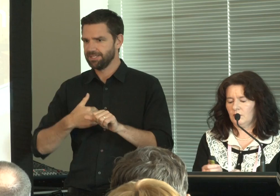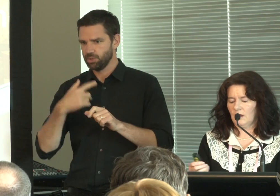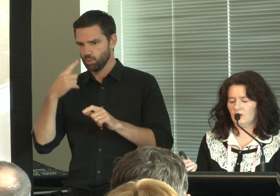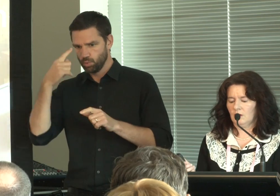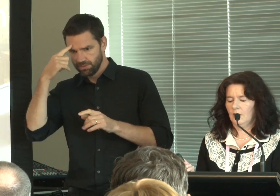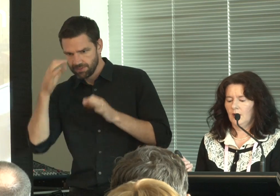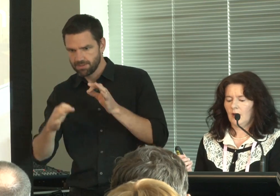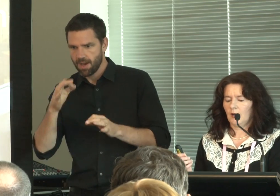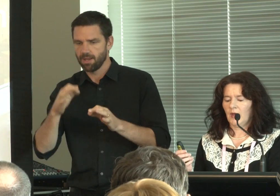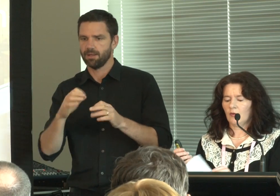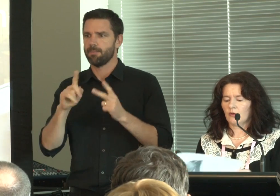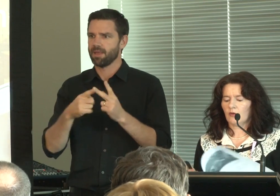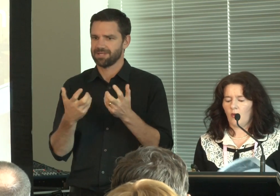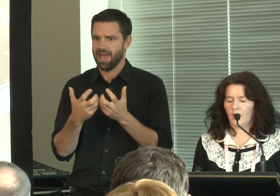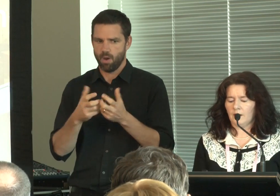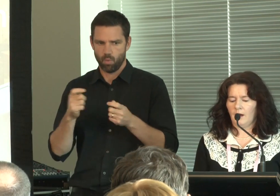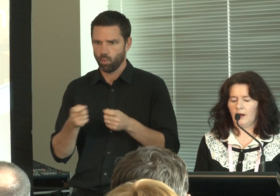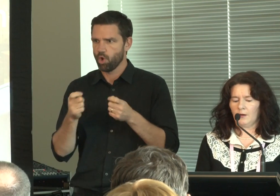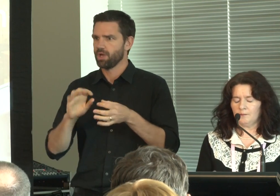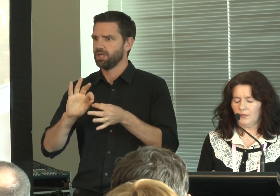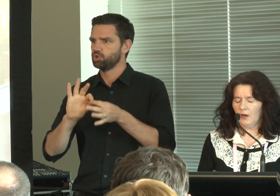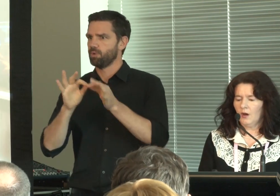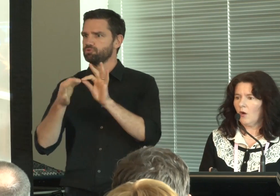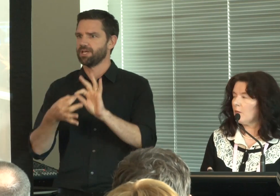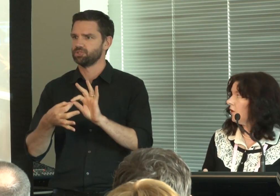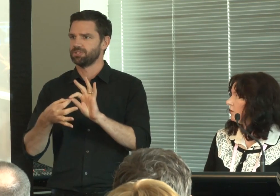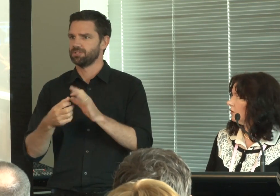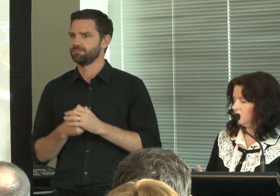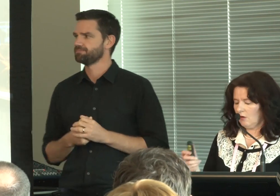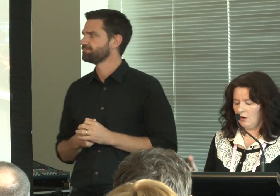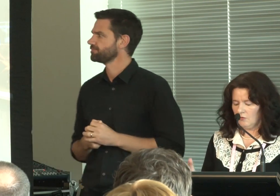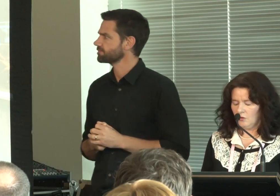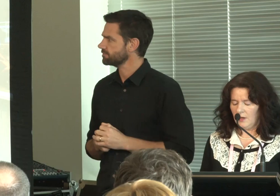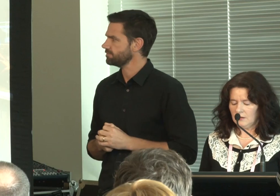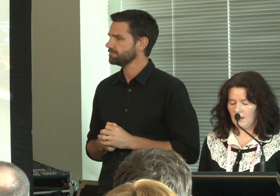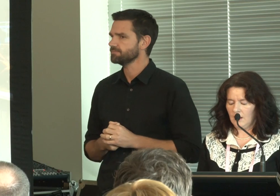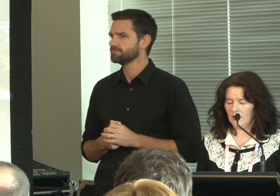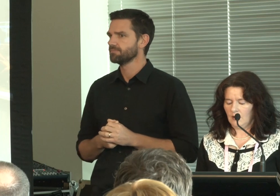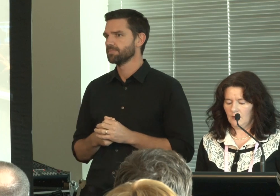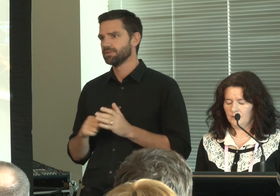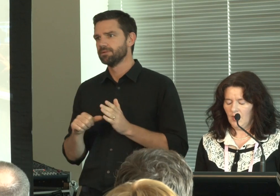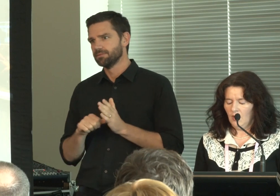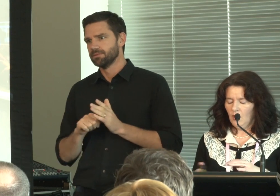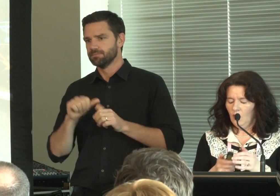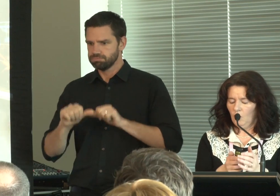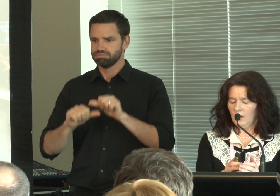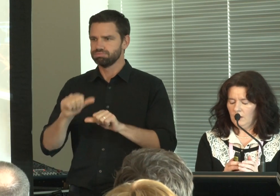the interpretation, and it was quite a process, which I'll talk about today.